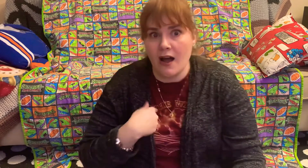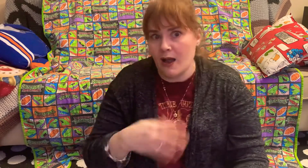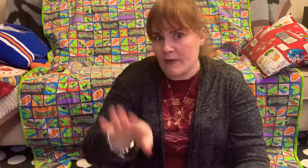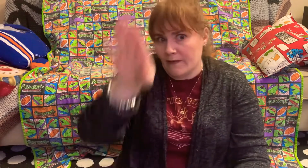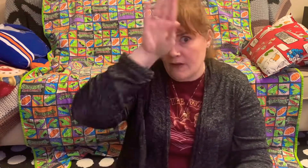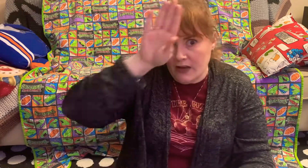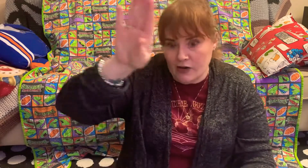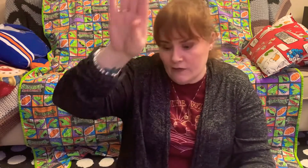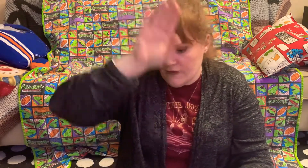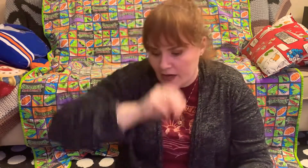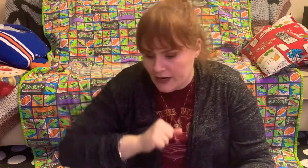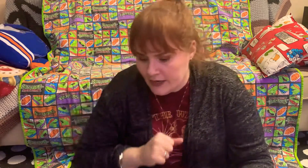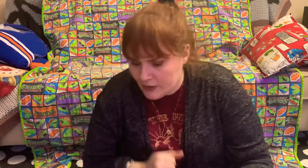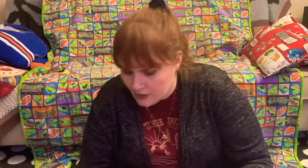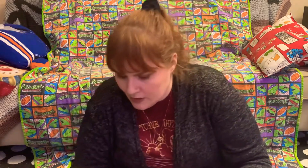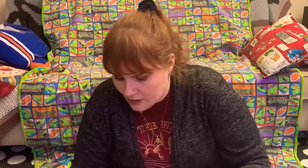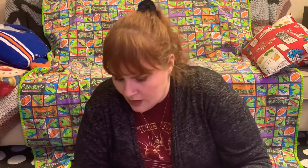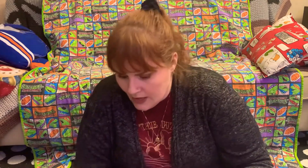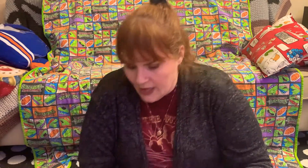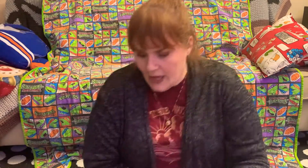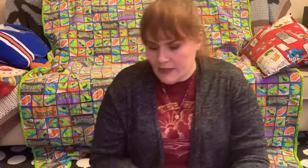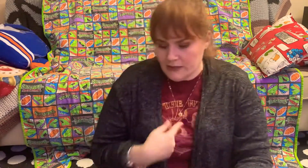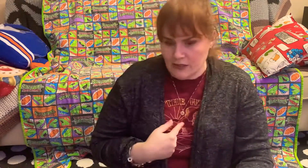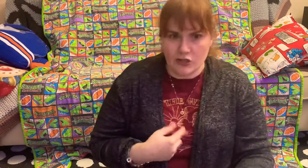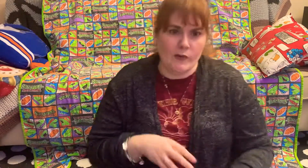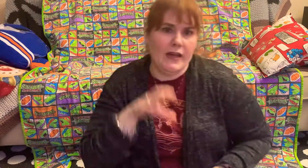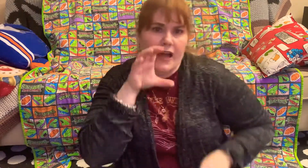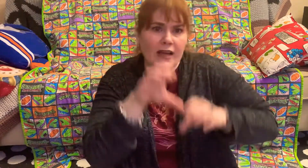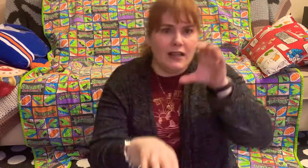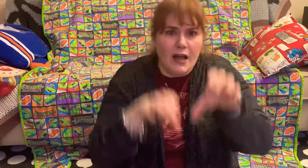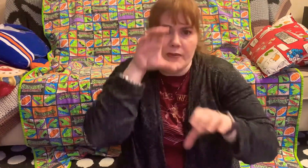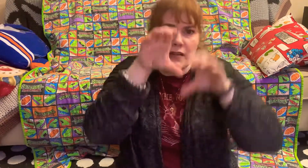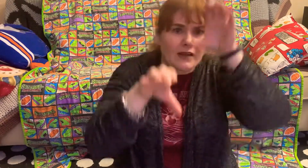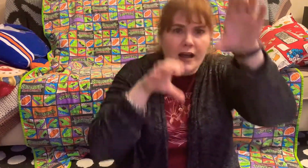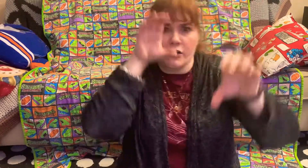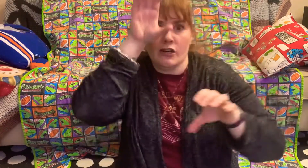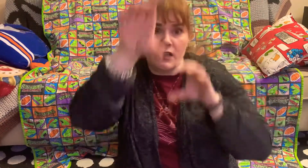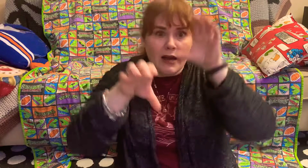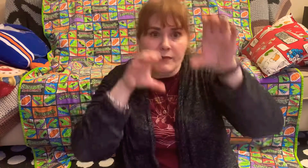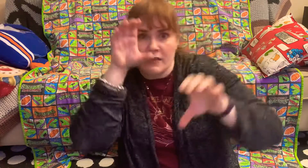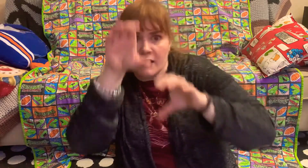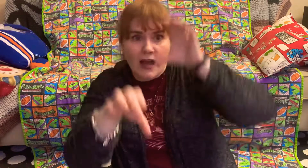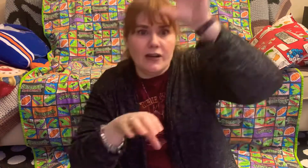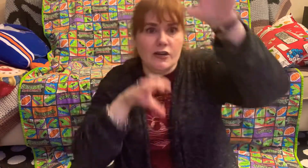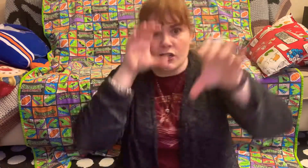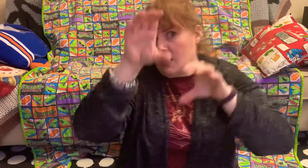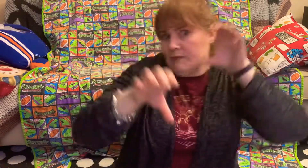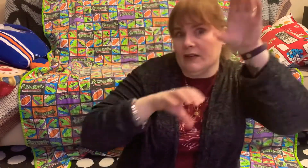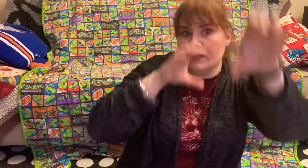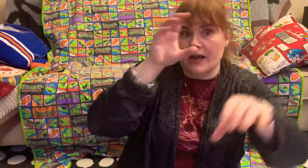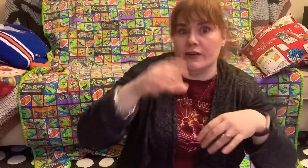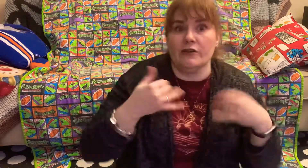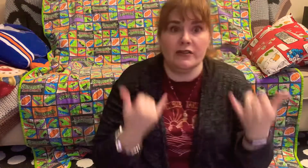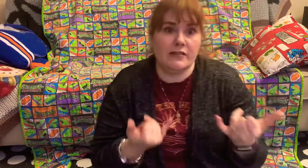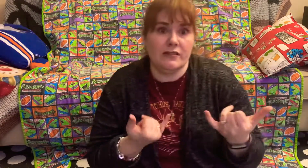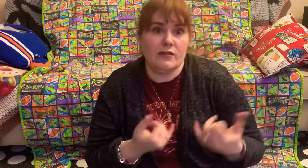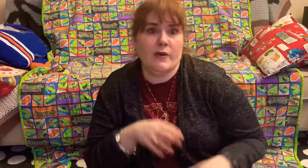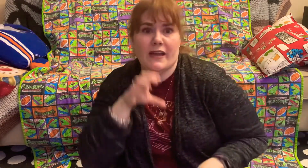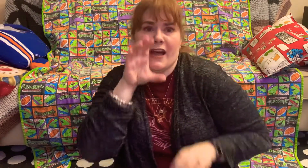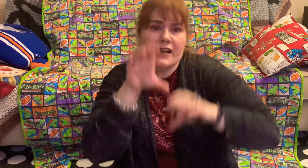a firefighter. This is the way I climb the ladder, climb the ladder, climb the ladder. This is the way I climb